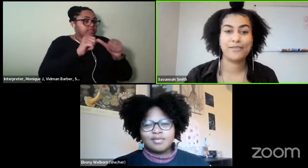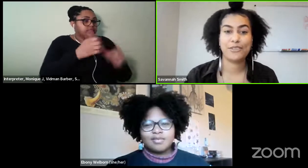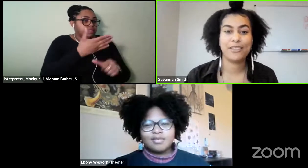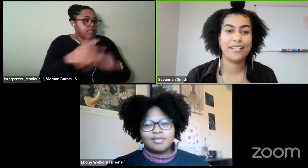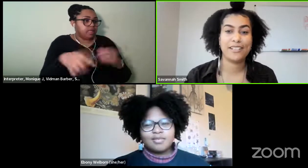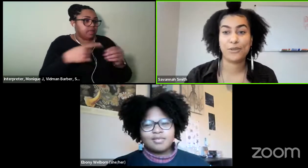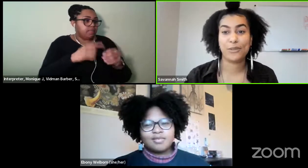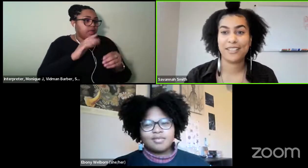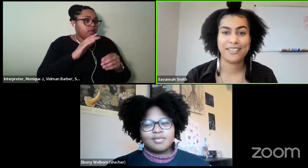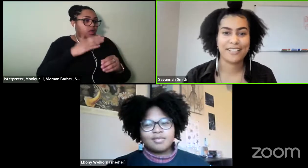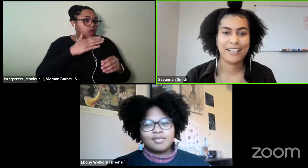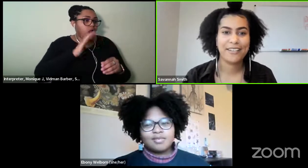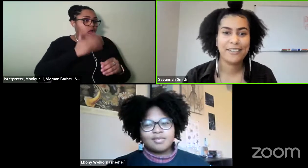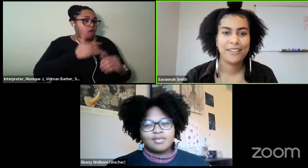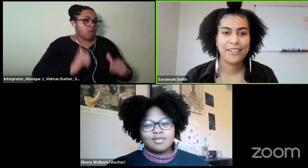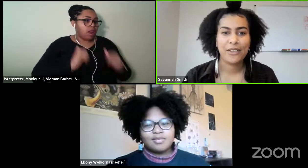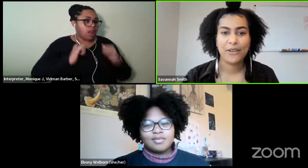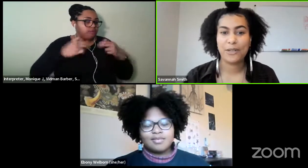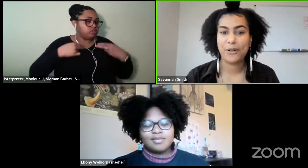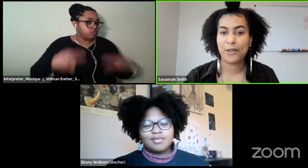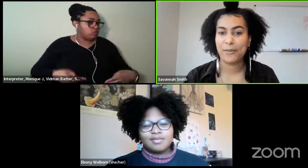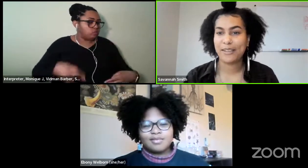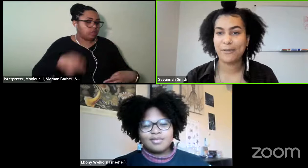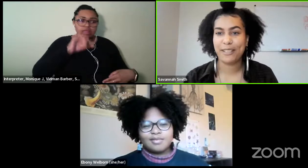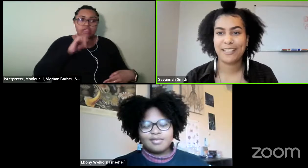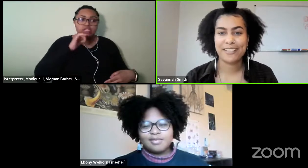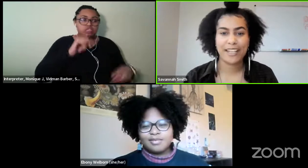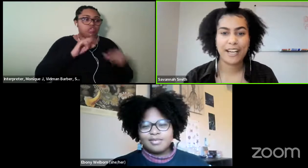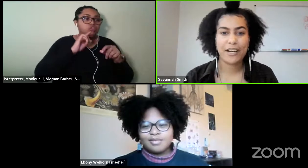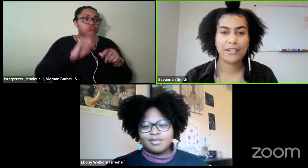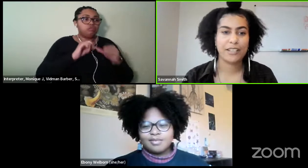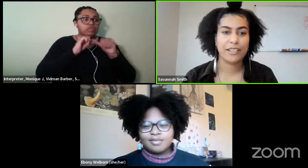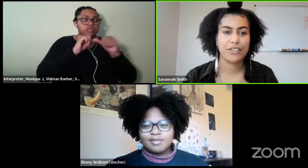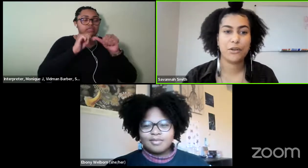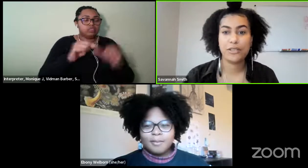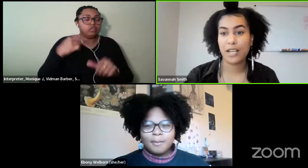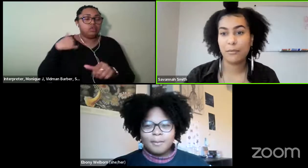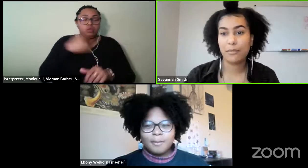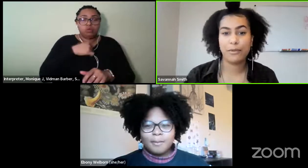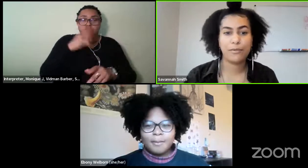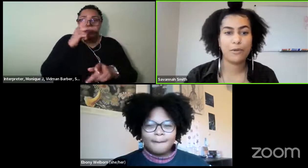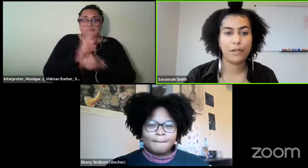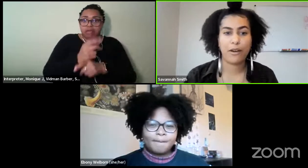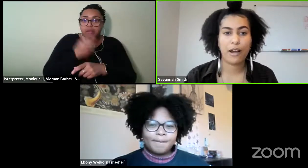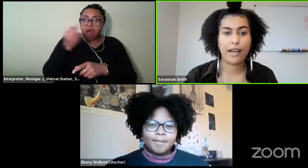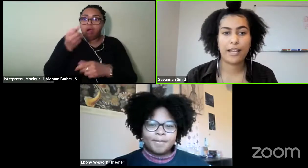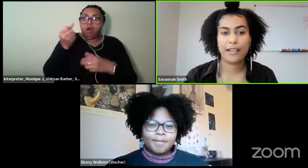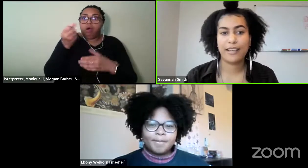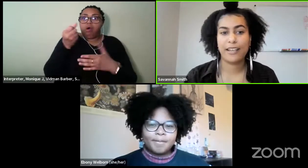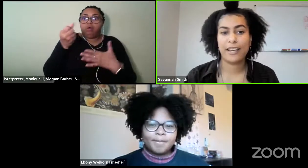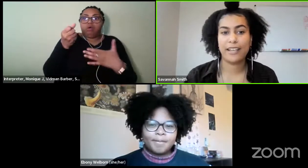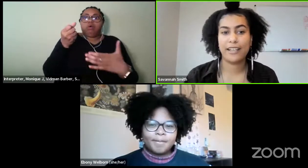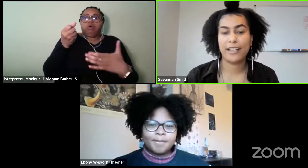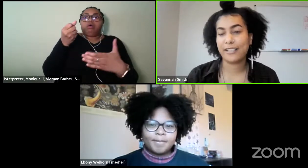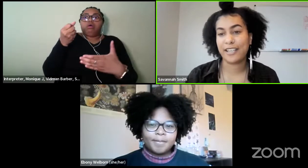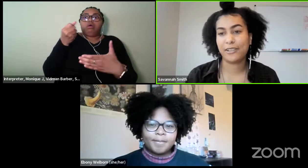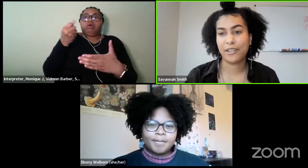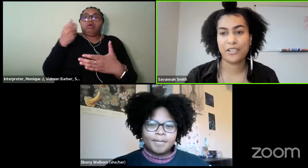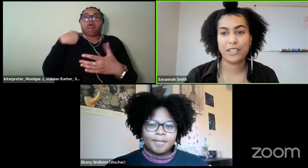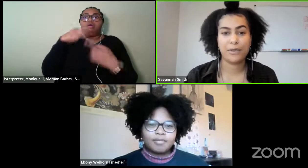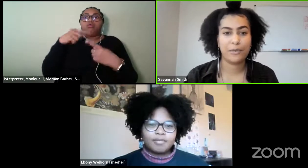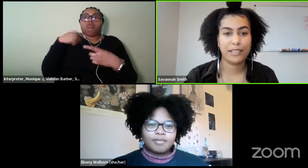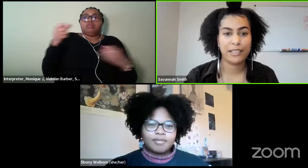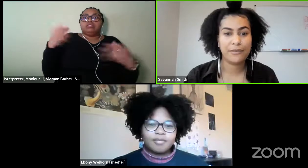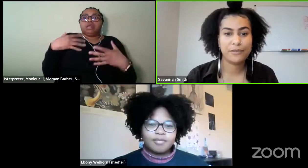that isn't truly consistent. We hold our breath when we get scared, get choked up before we cry, and